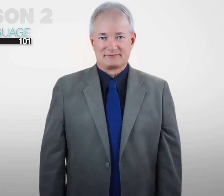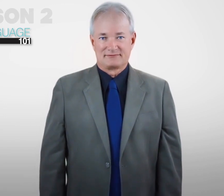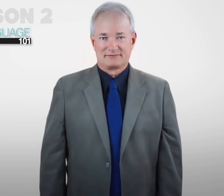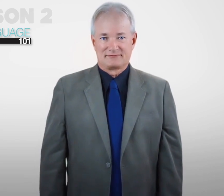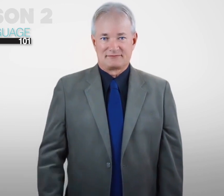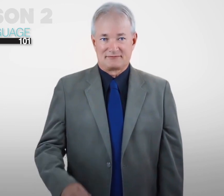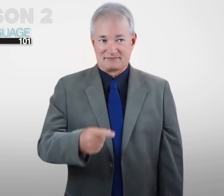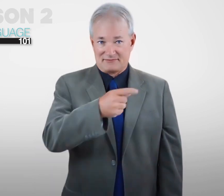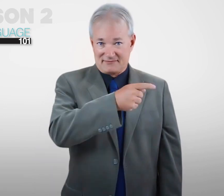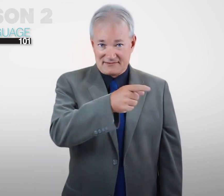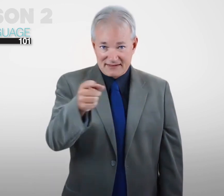they,